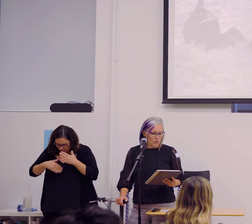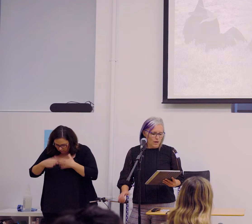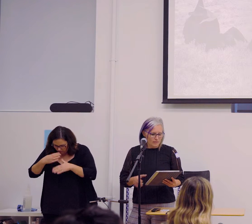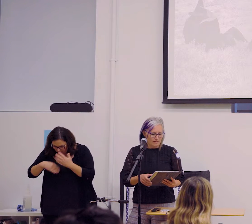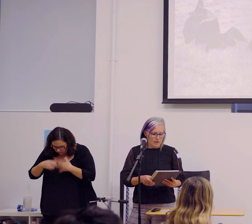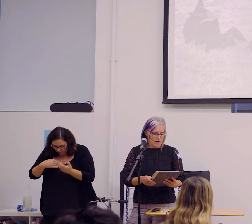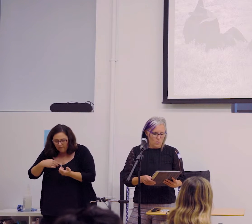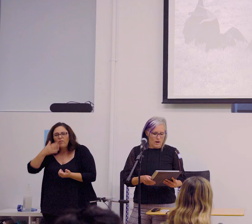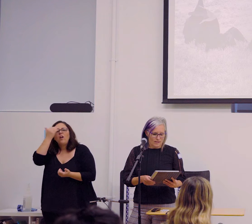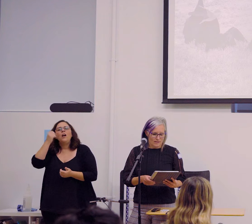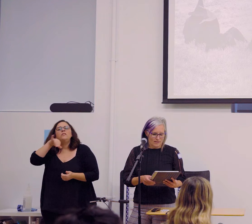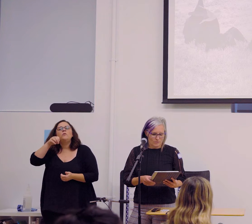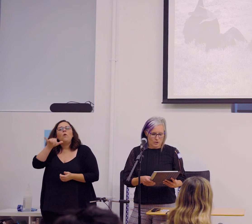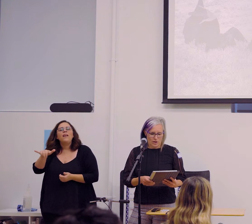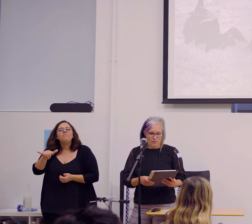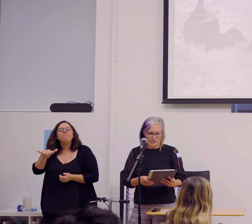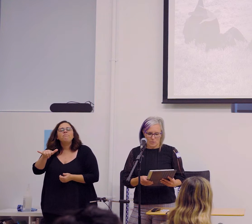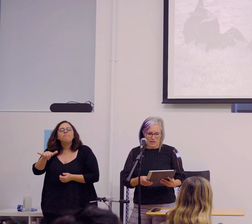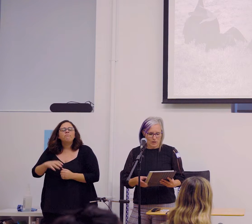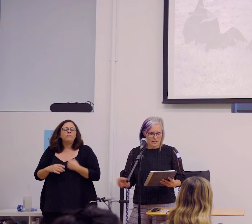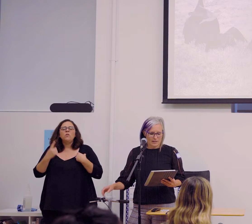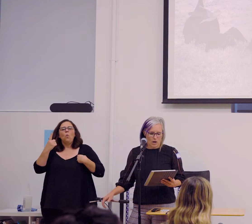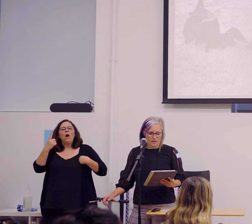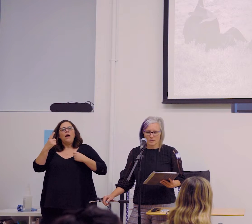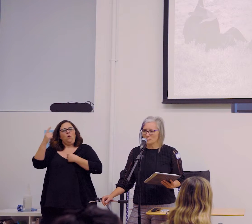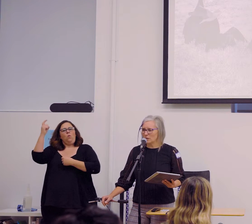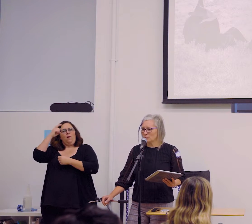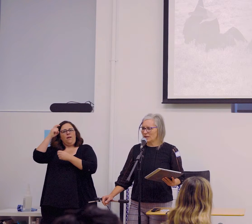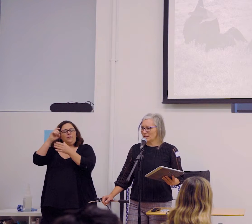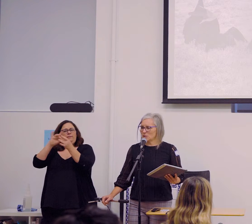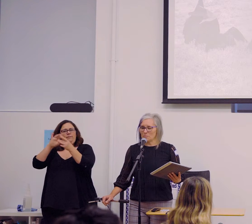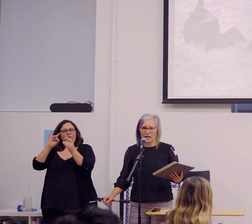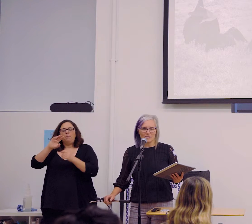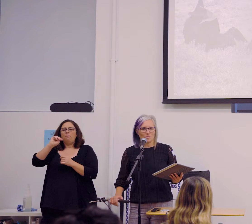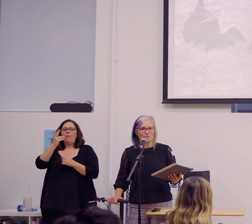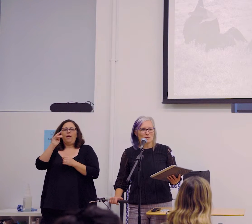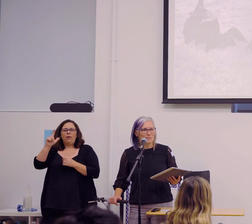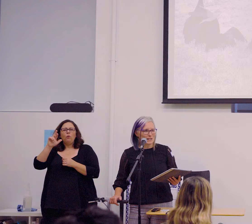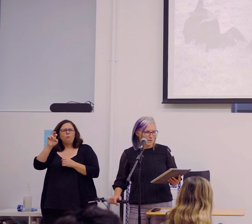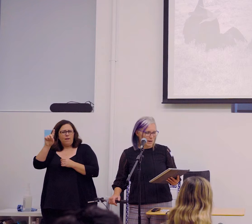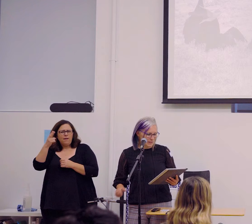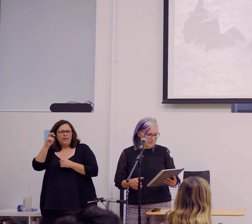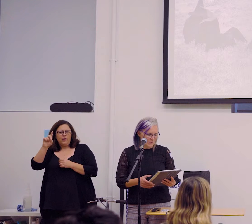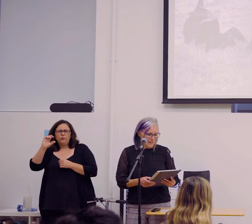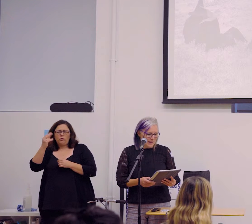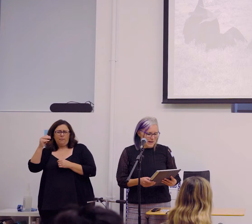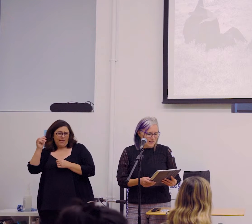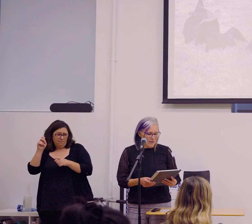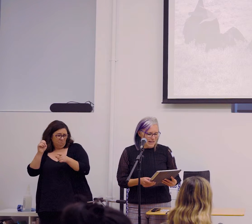so one of the very wise things that was shared by someone I greatly admire is Michael Redhead Champagne. Some of you may know